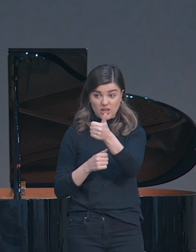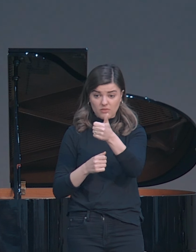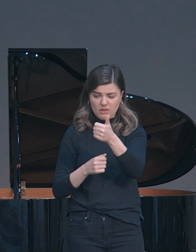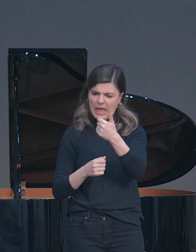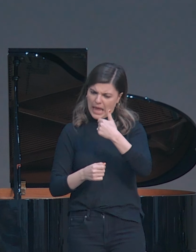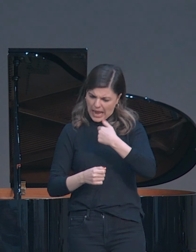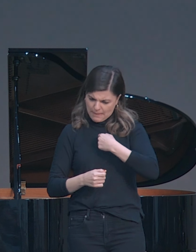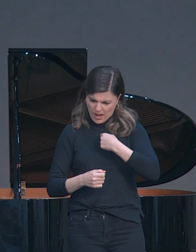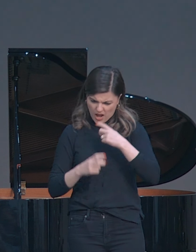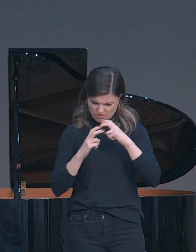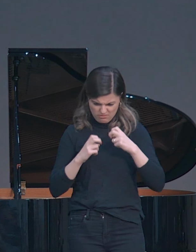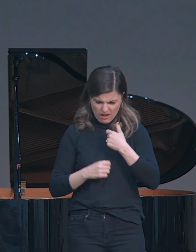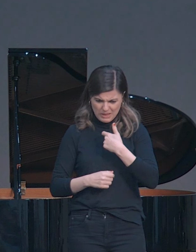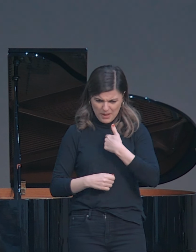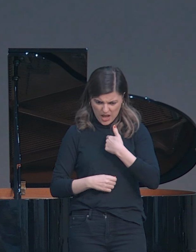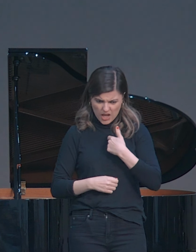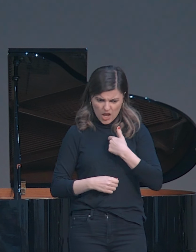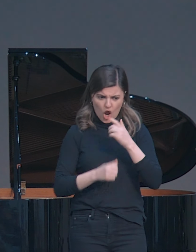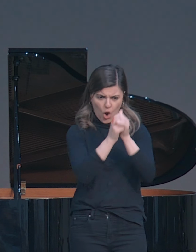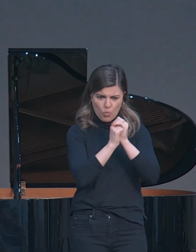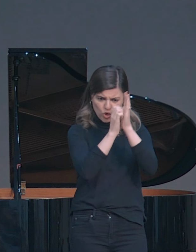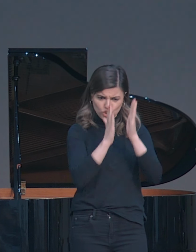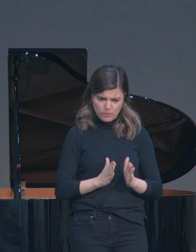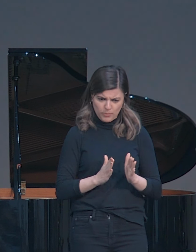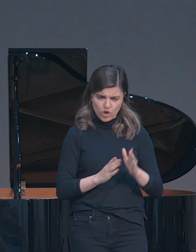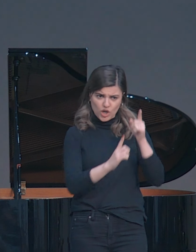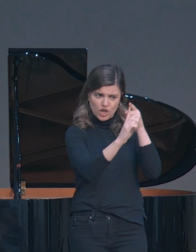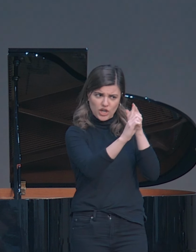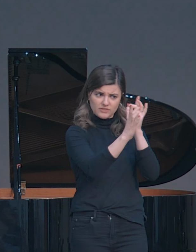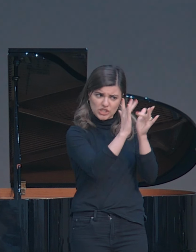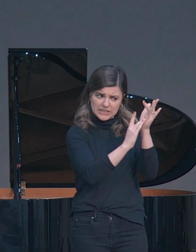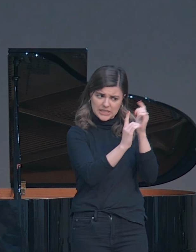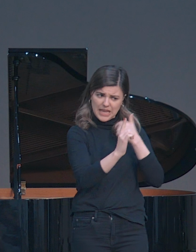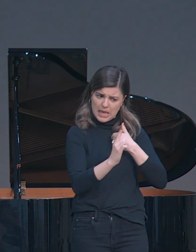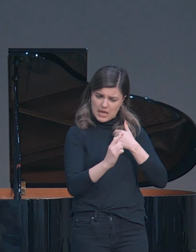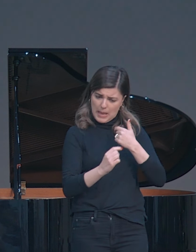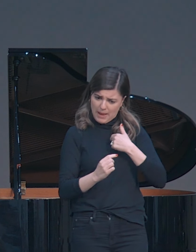of Jesus? And am I following Him?